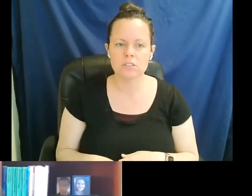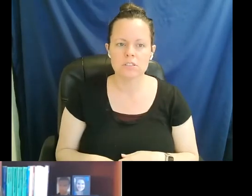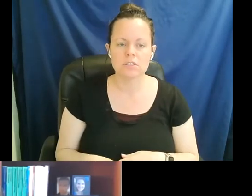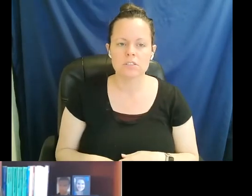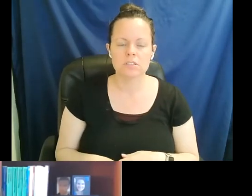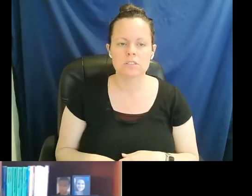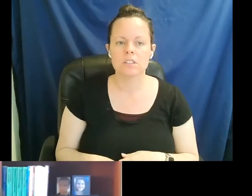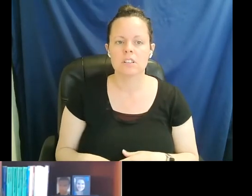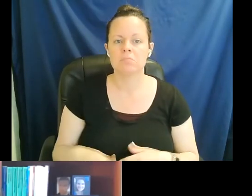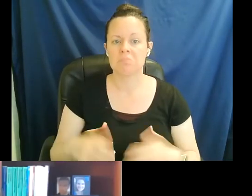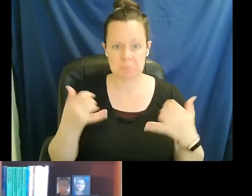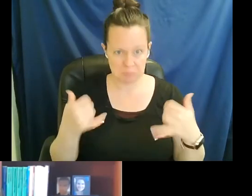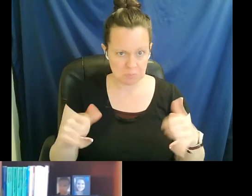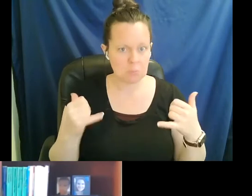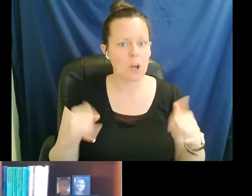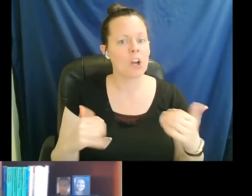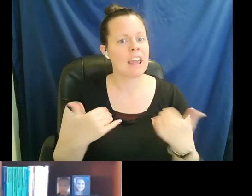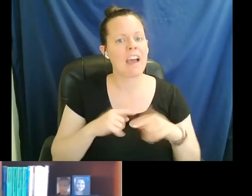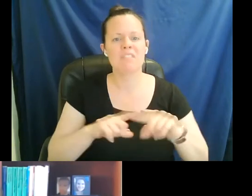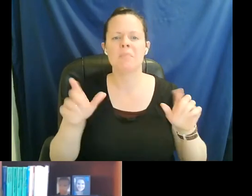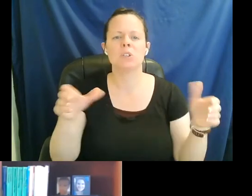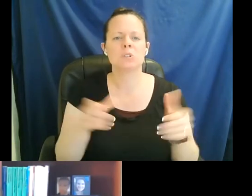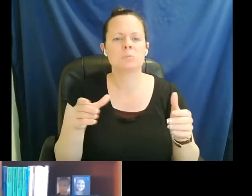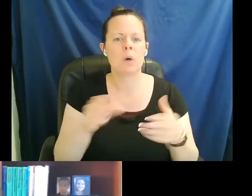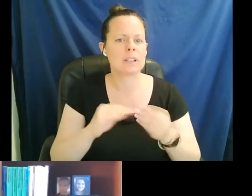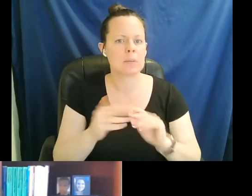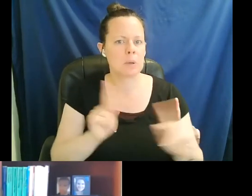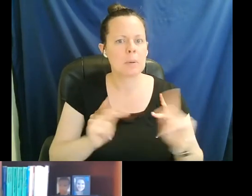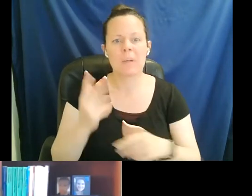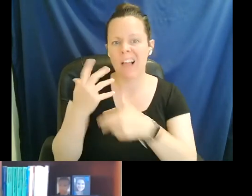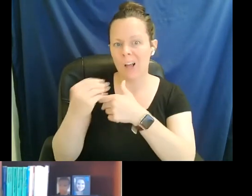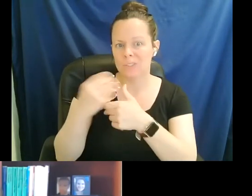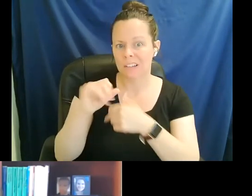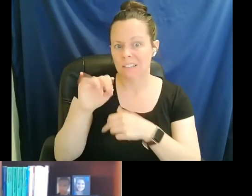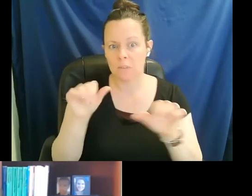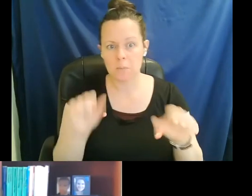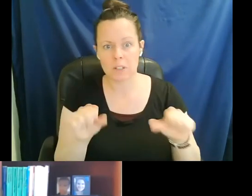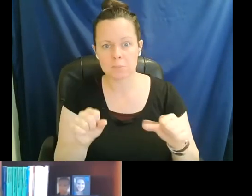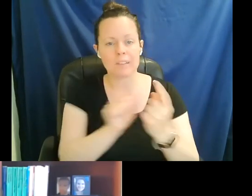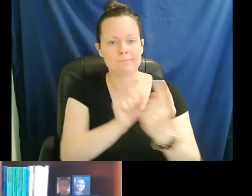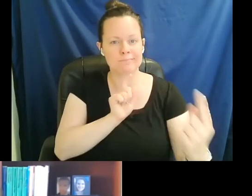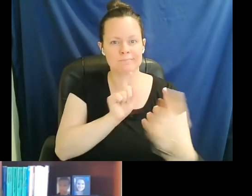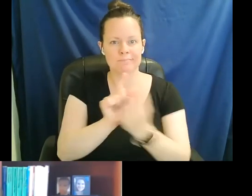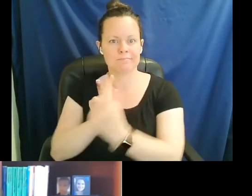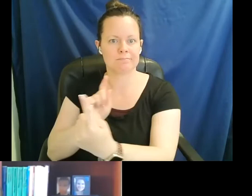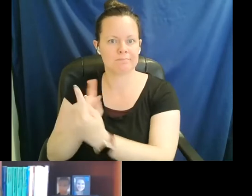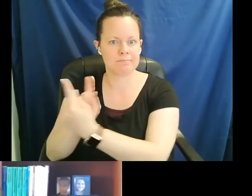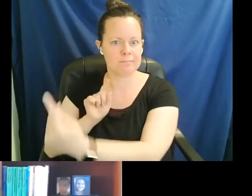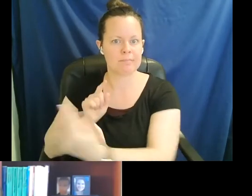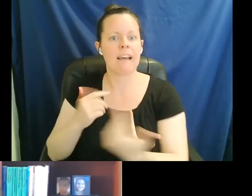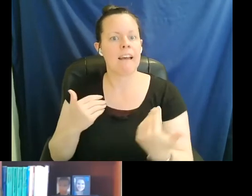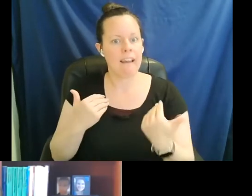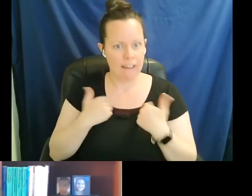Have your party, but just keep it small, outdoors if possible, and physically distanced, and have everyone wear a